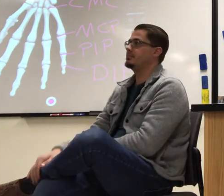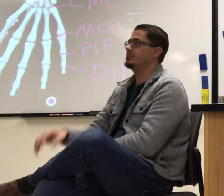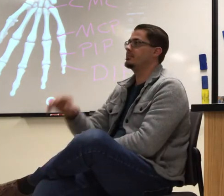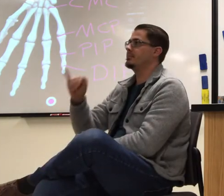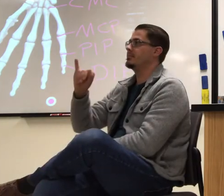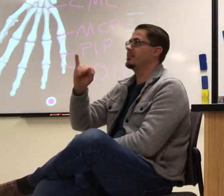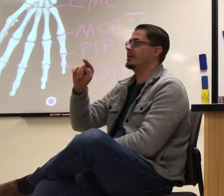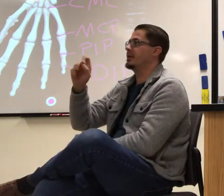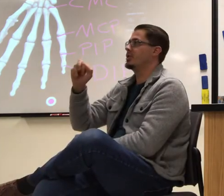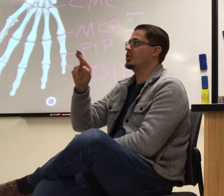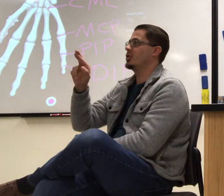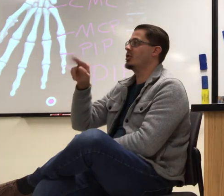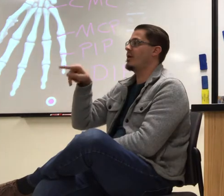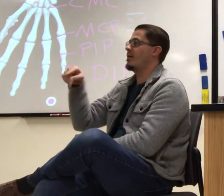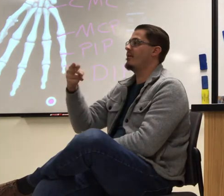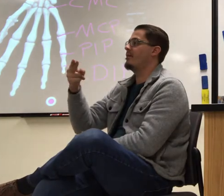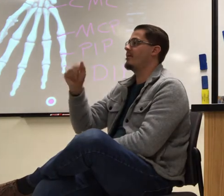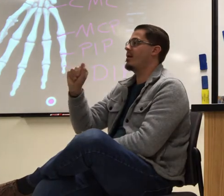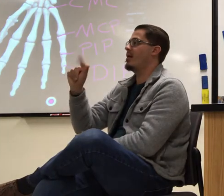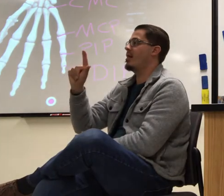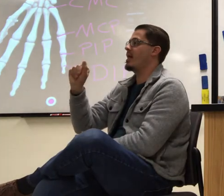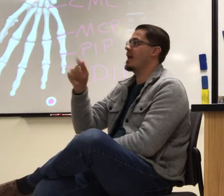interphalangeal joint.